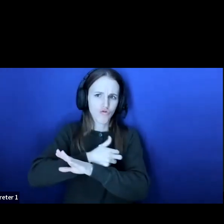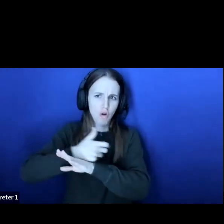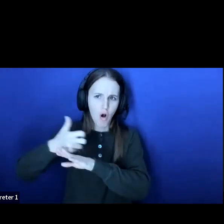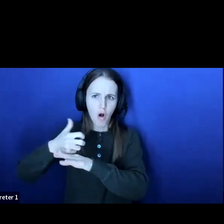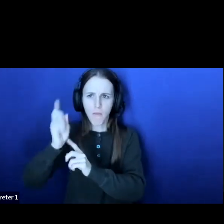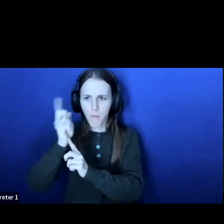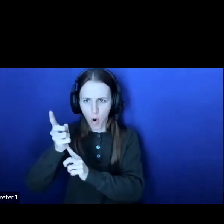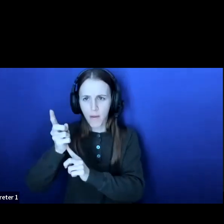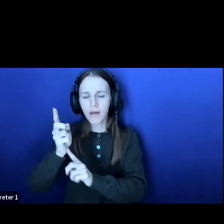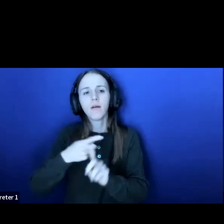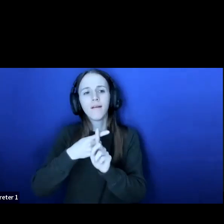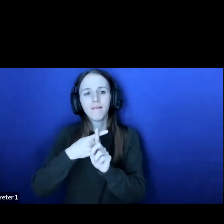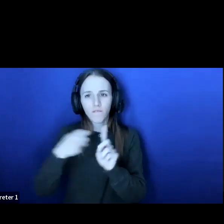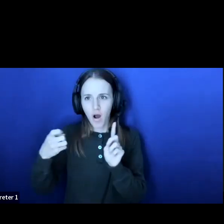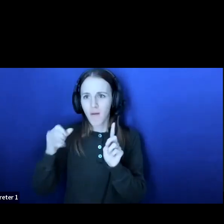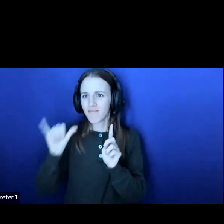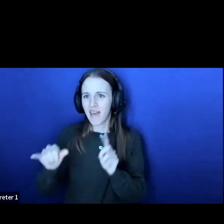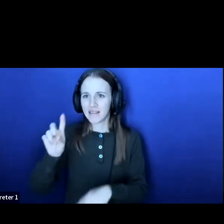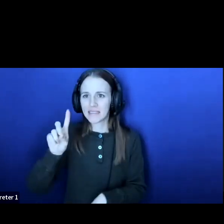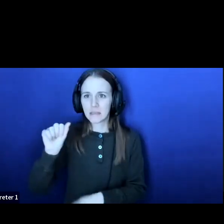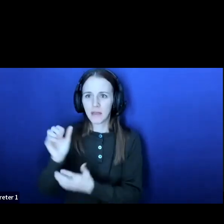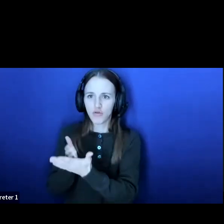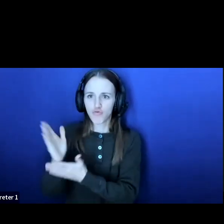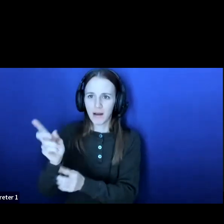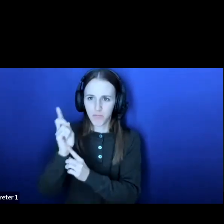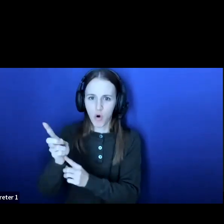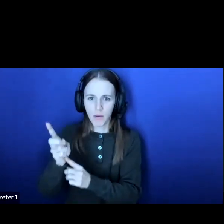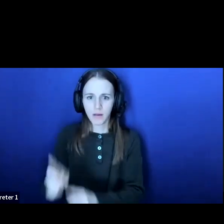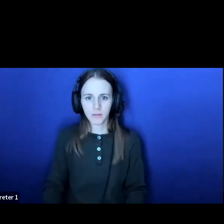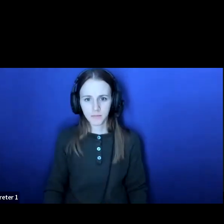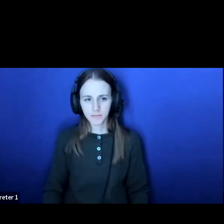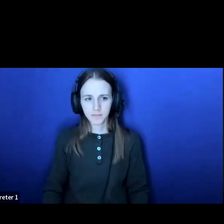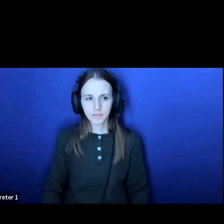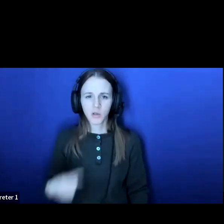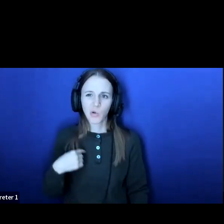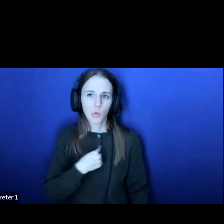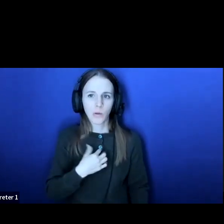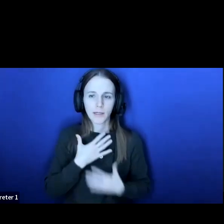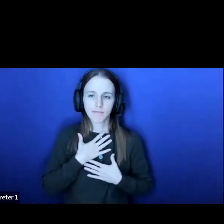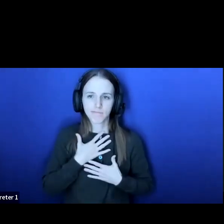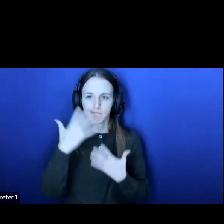movement. We mourn the passing of Judith Heumann on 4th of March.